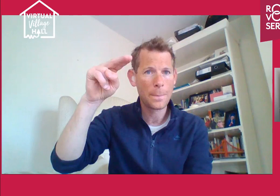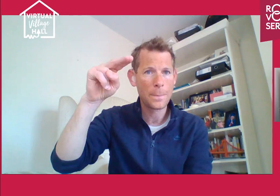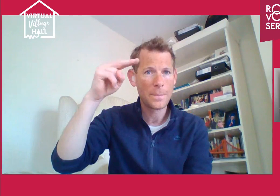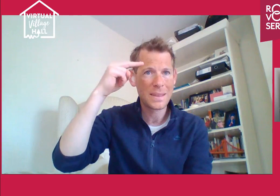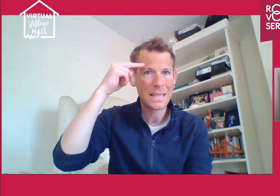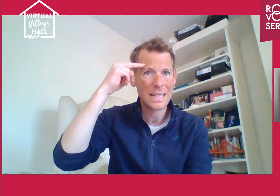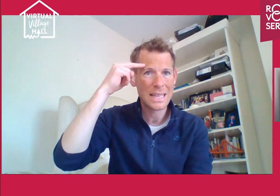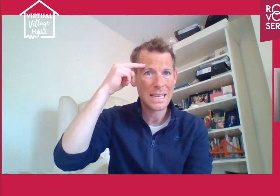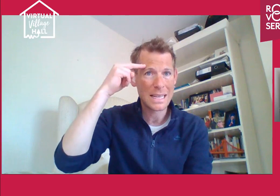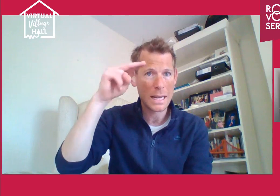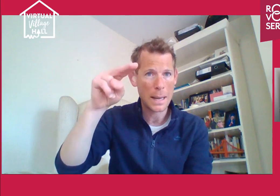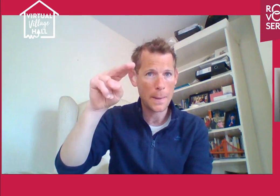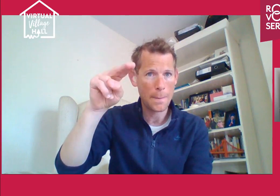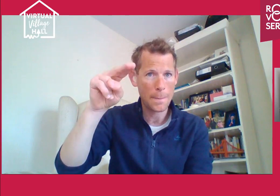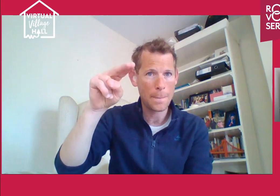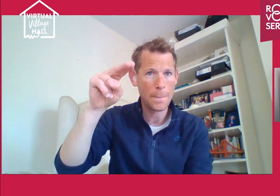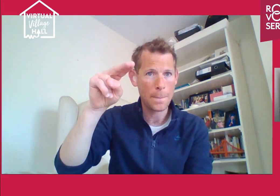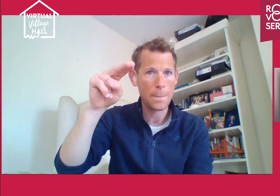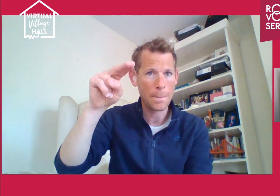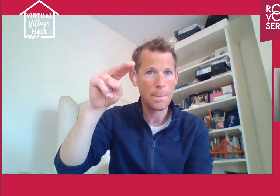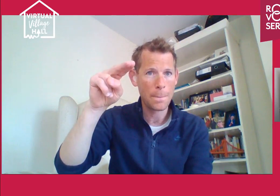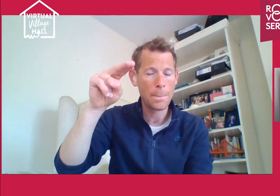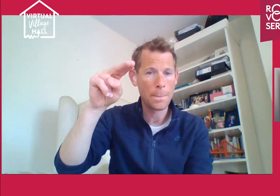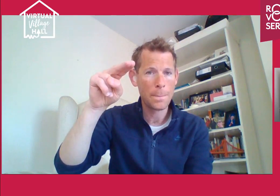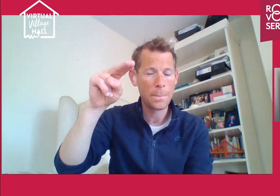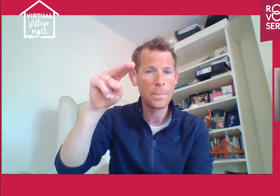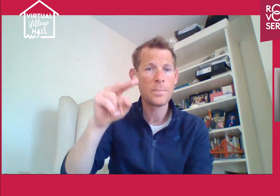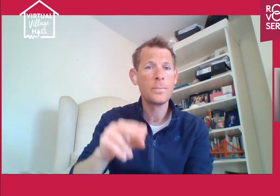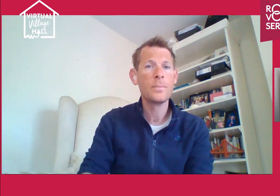Name, name.